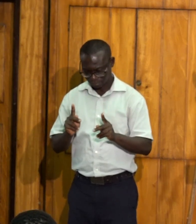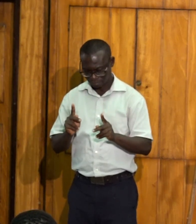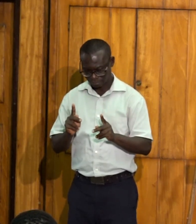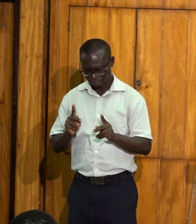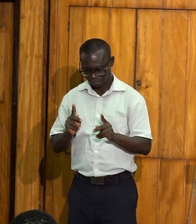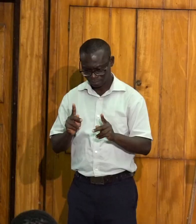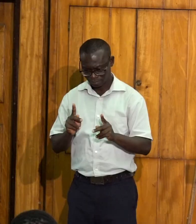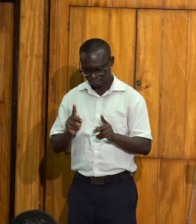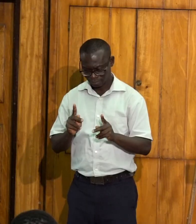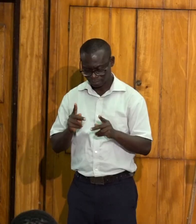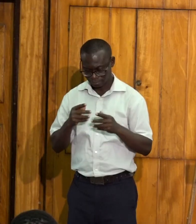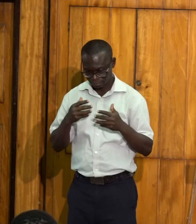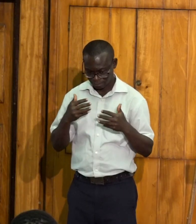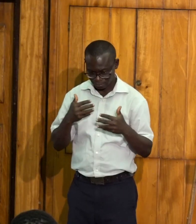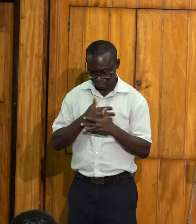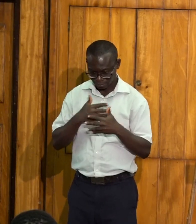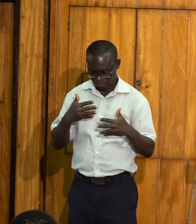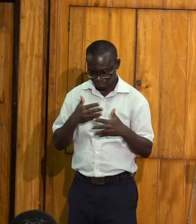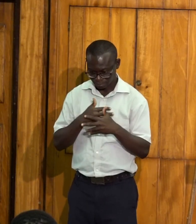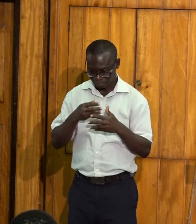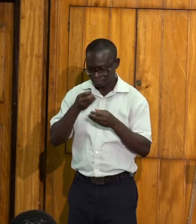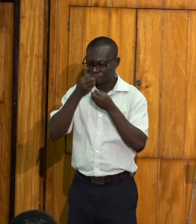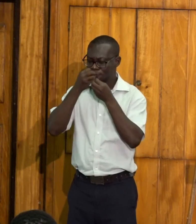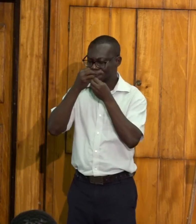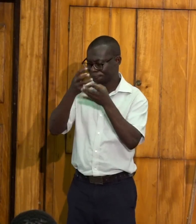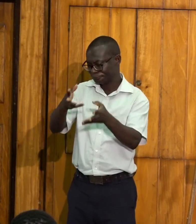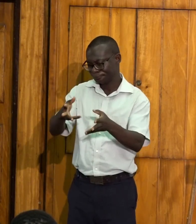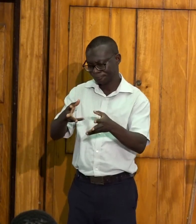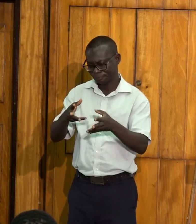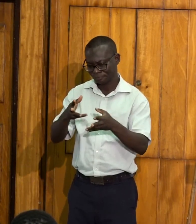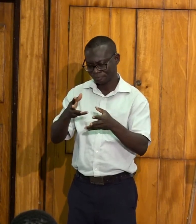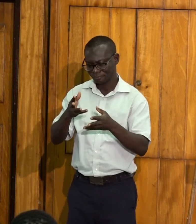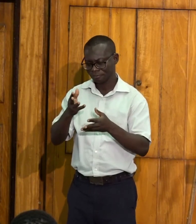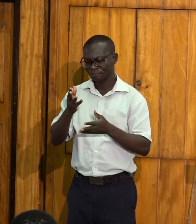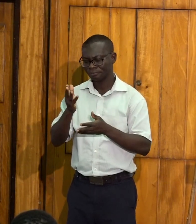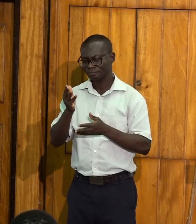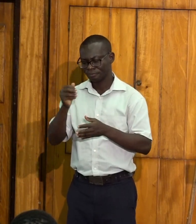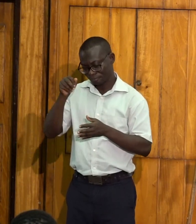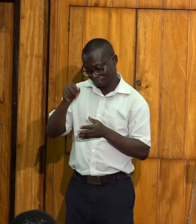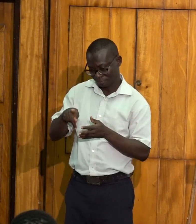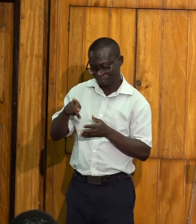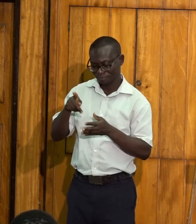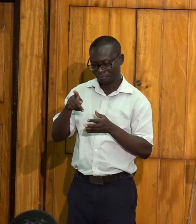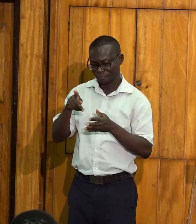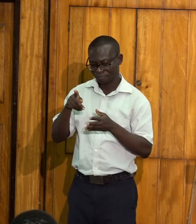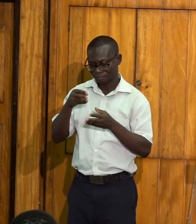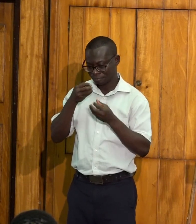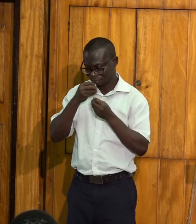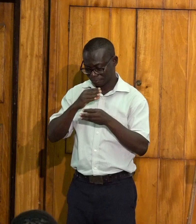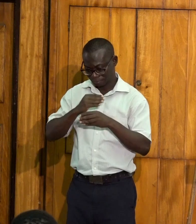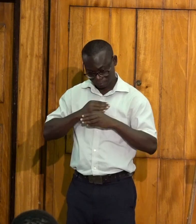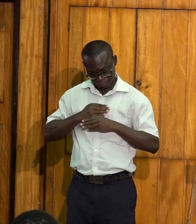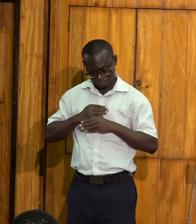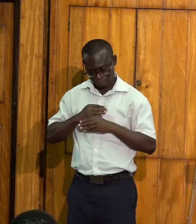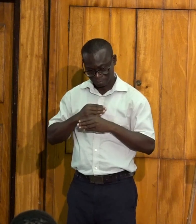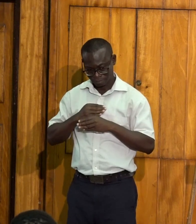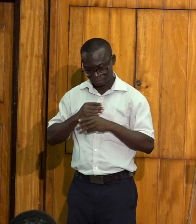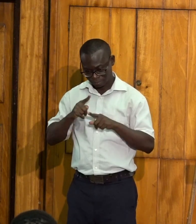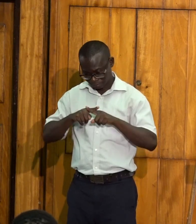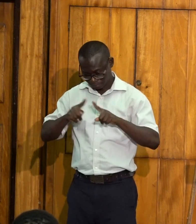We're afraid to disclose, and half disclosures cause more harm than they help.